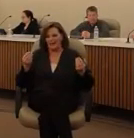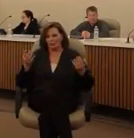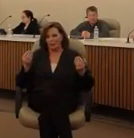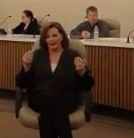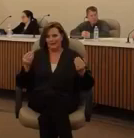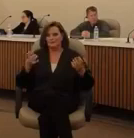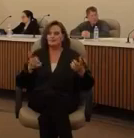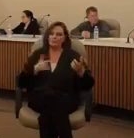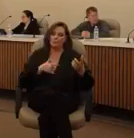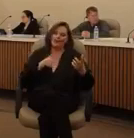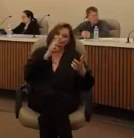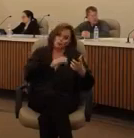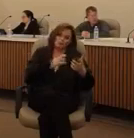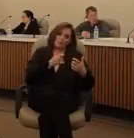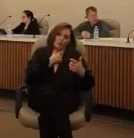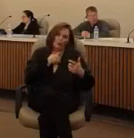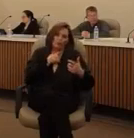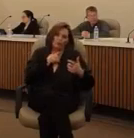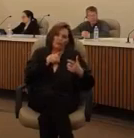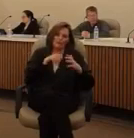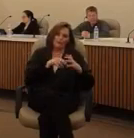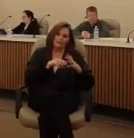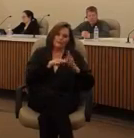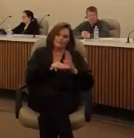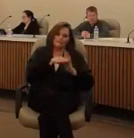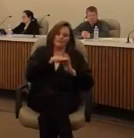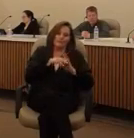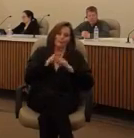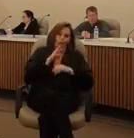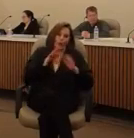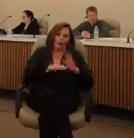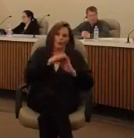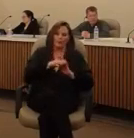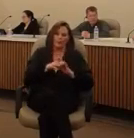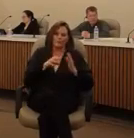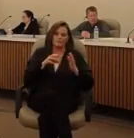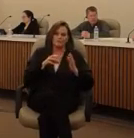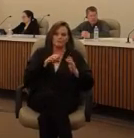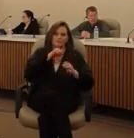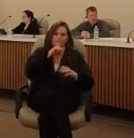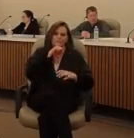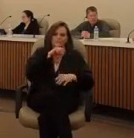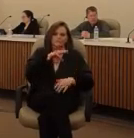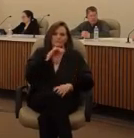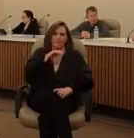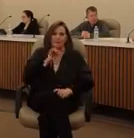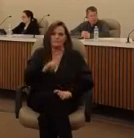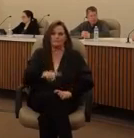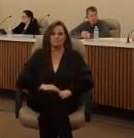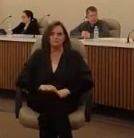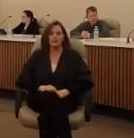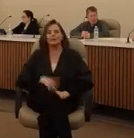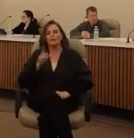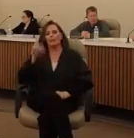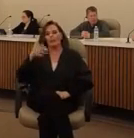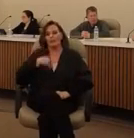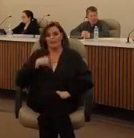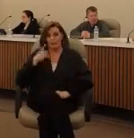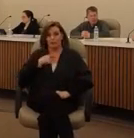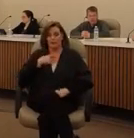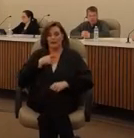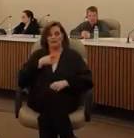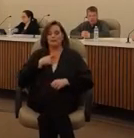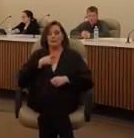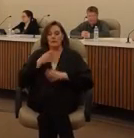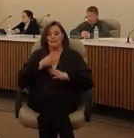be filled with water or mud. So I don't think there would be a crosswalk at Cape Henry Trail, but there would be one at the major